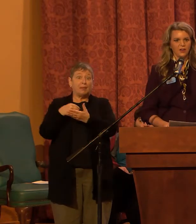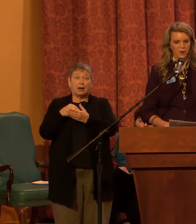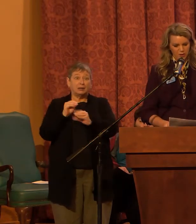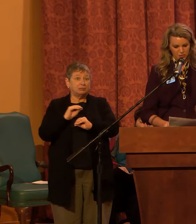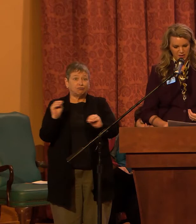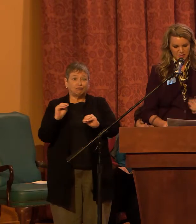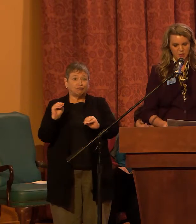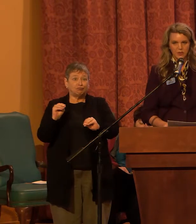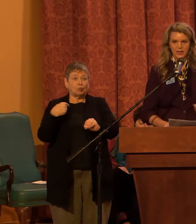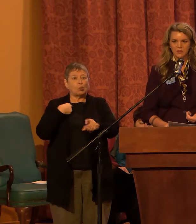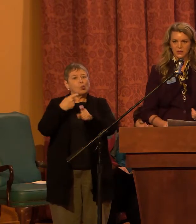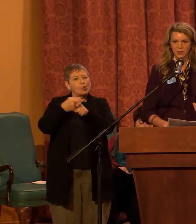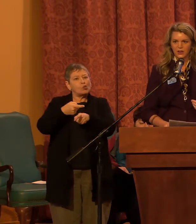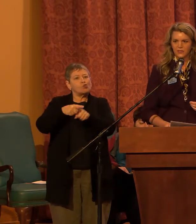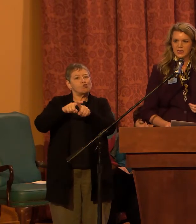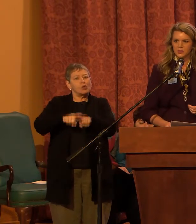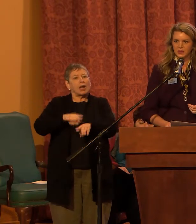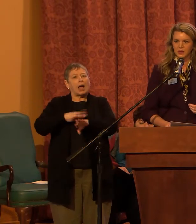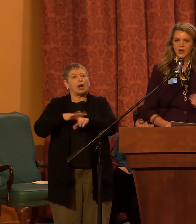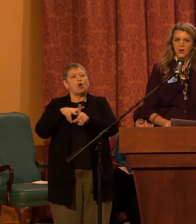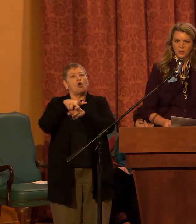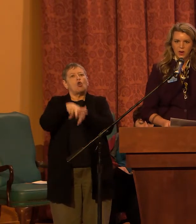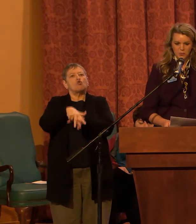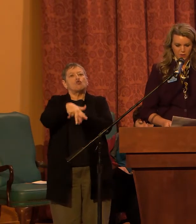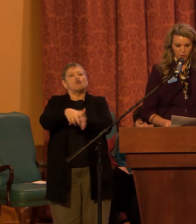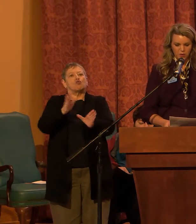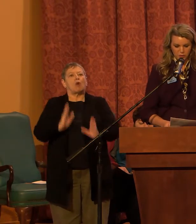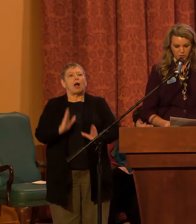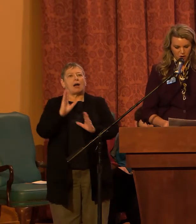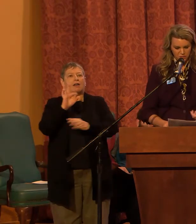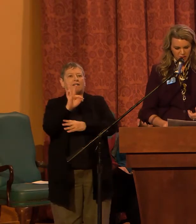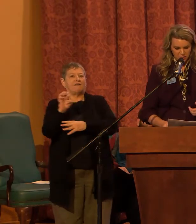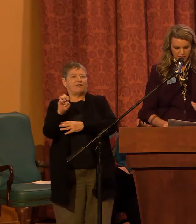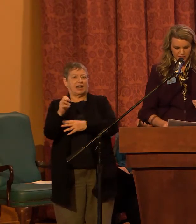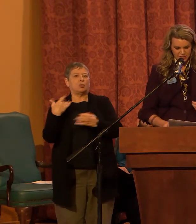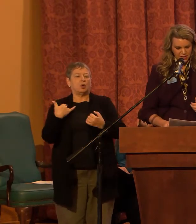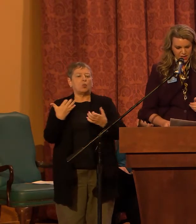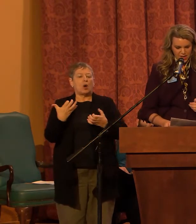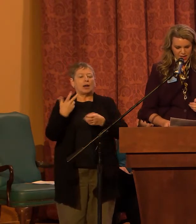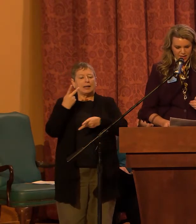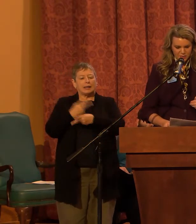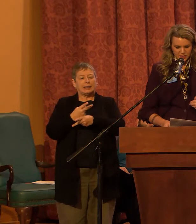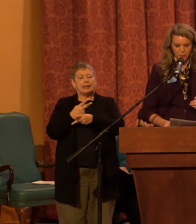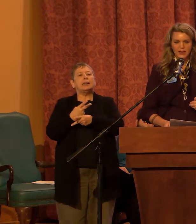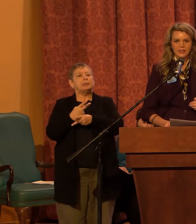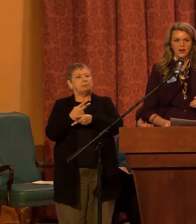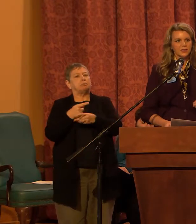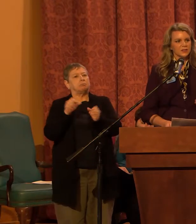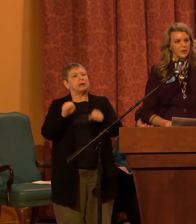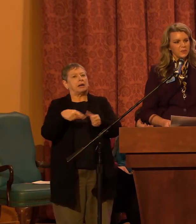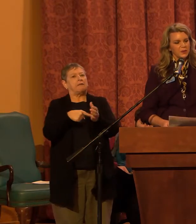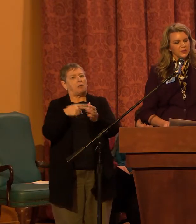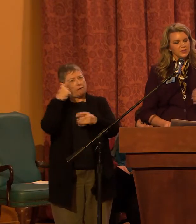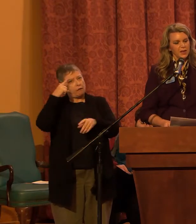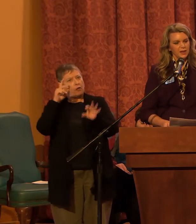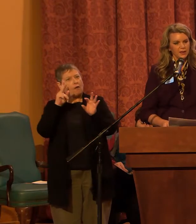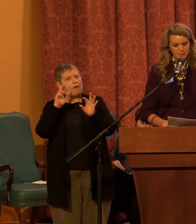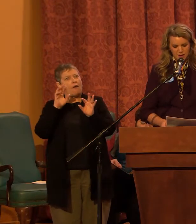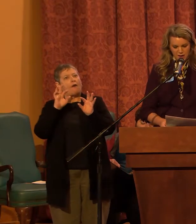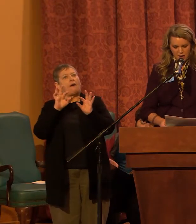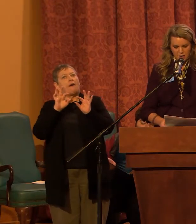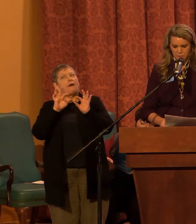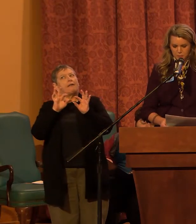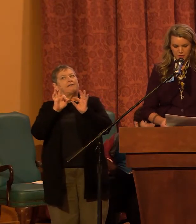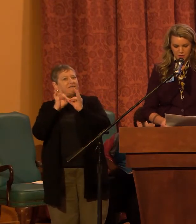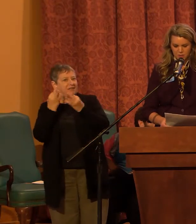relies on rider fees, and we want to keep those rider fees really affordable for our families. And with the rising costs of vet bills